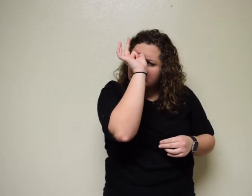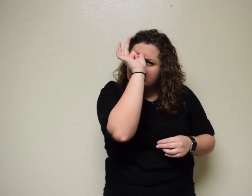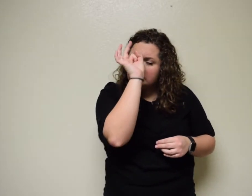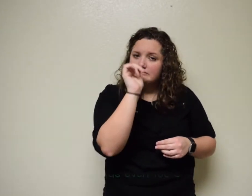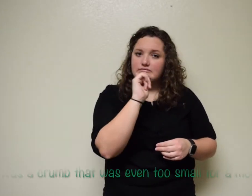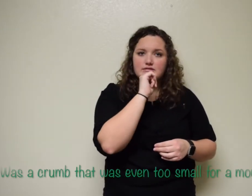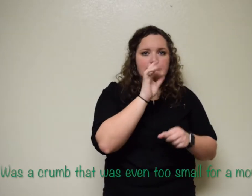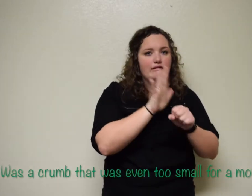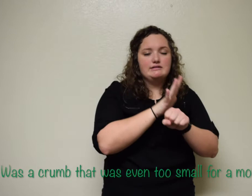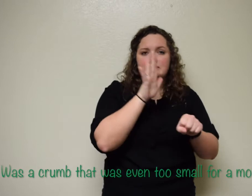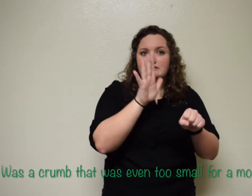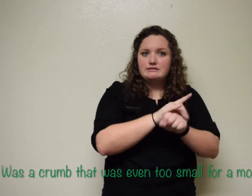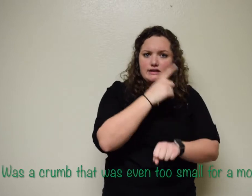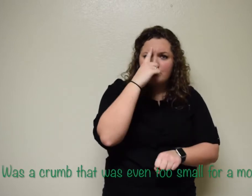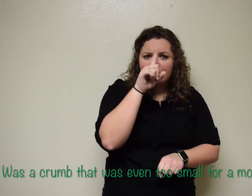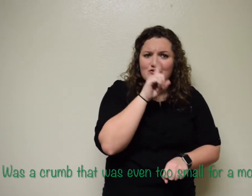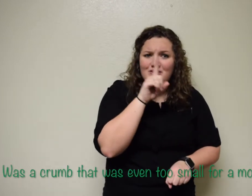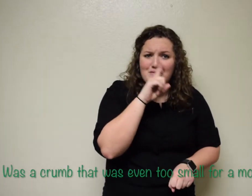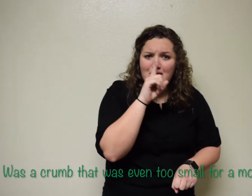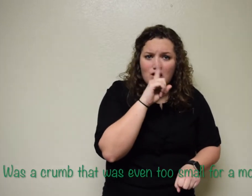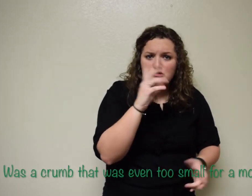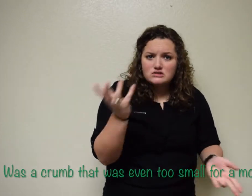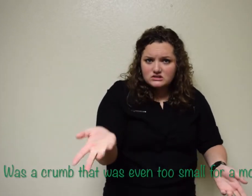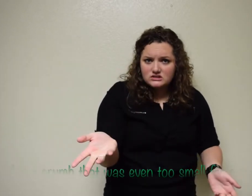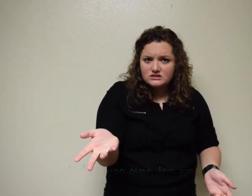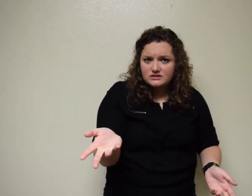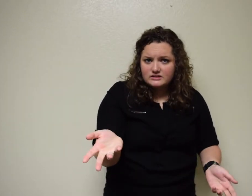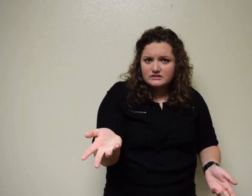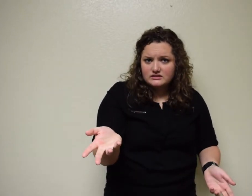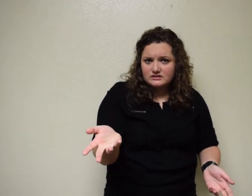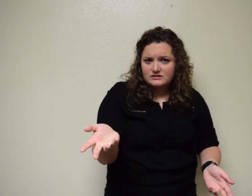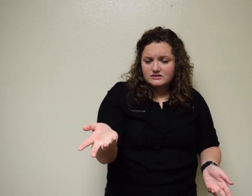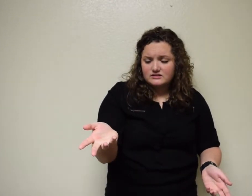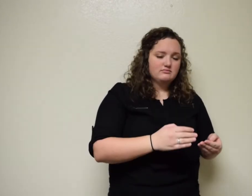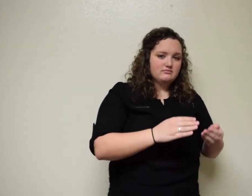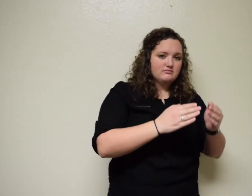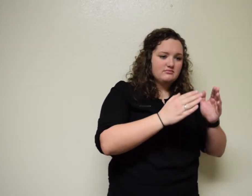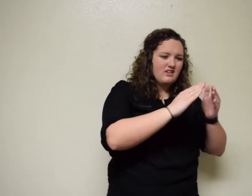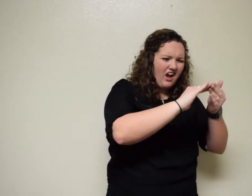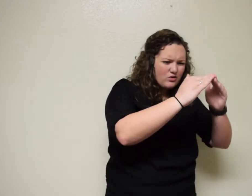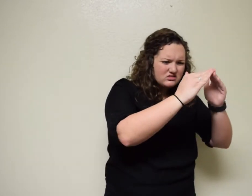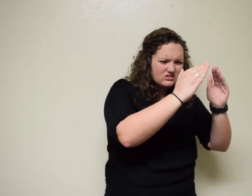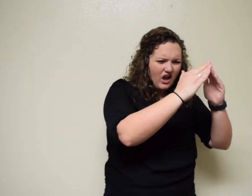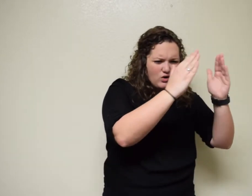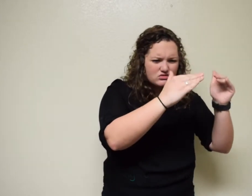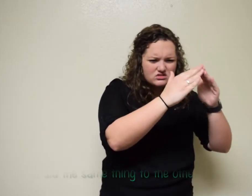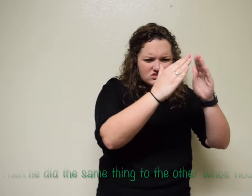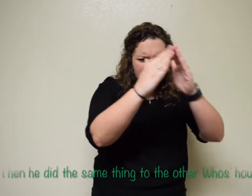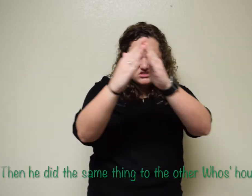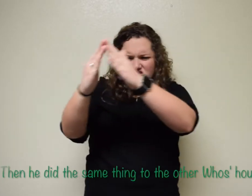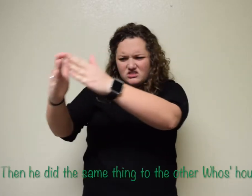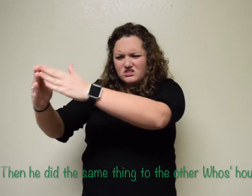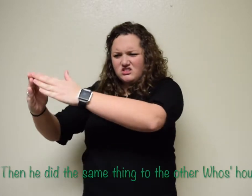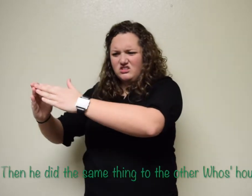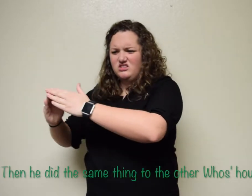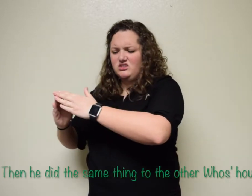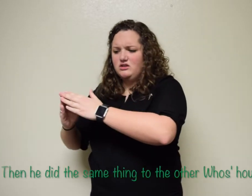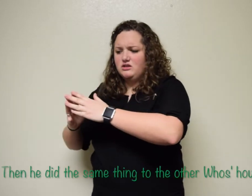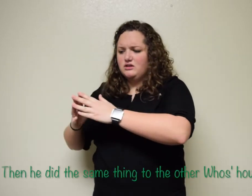crumb that was even too small for a mouse then he did the same thing to the